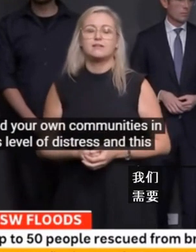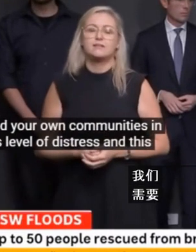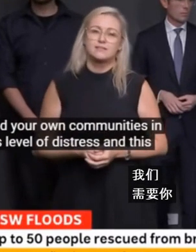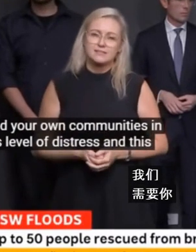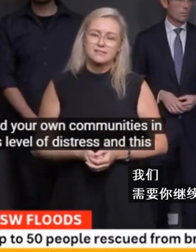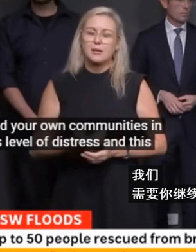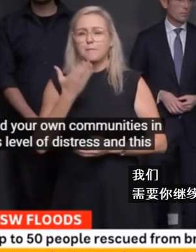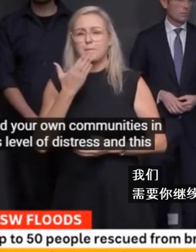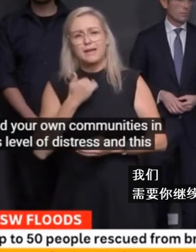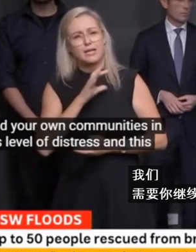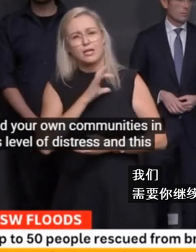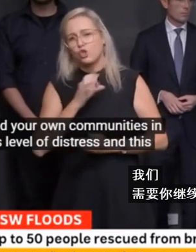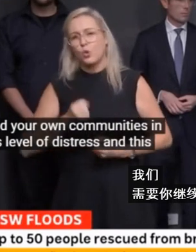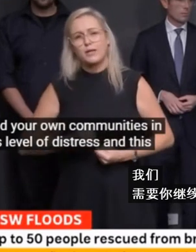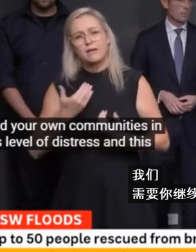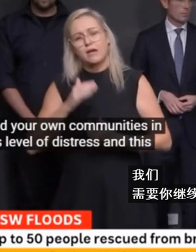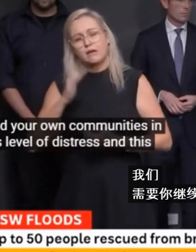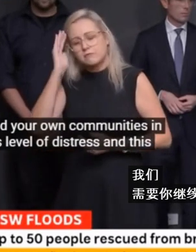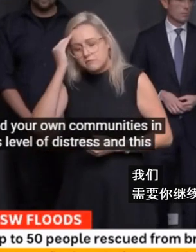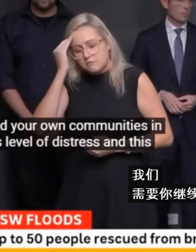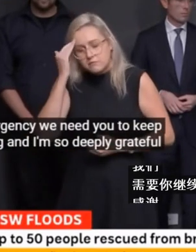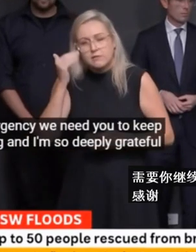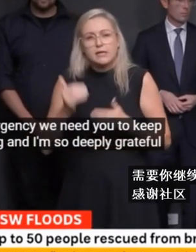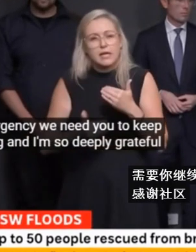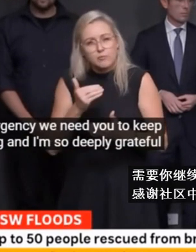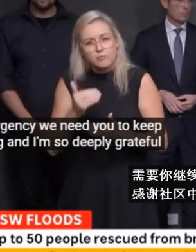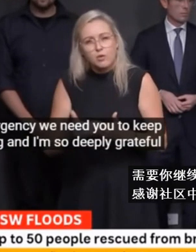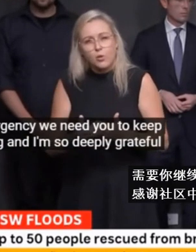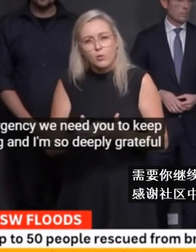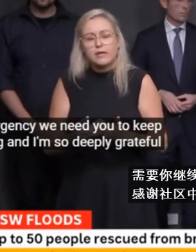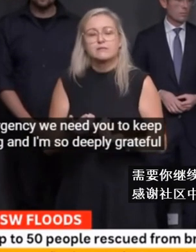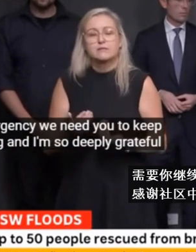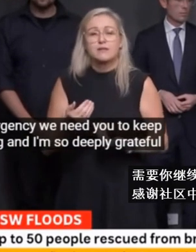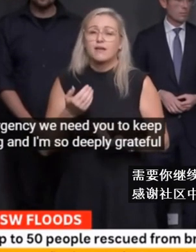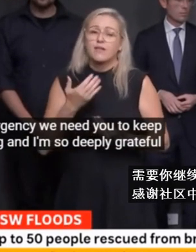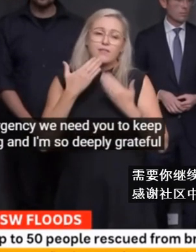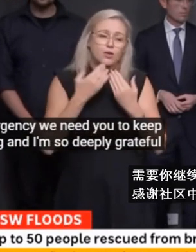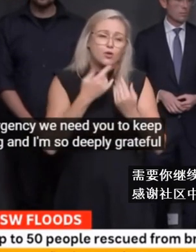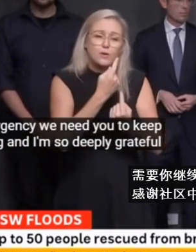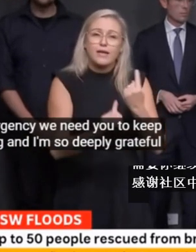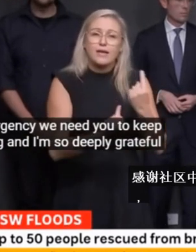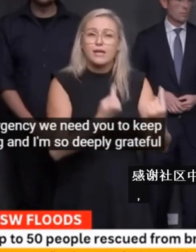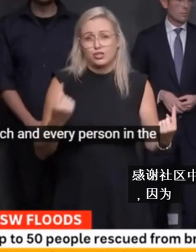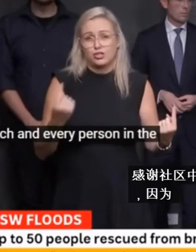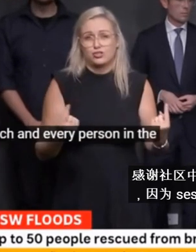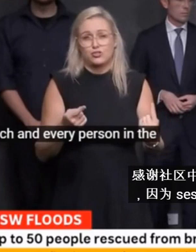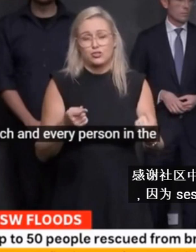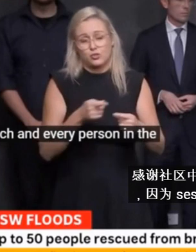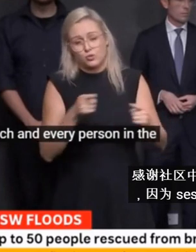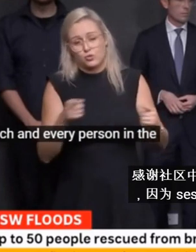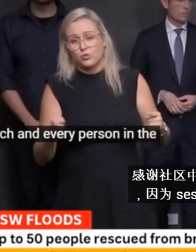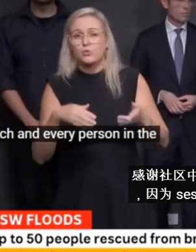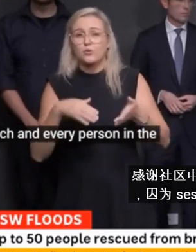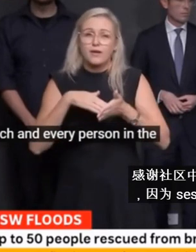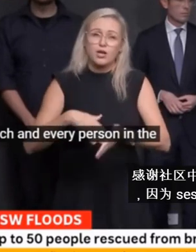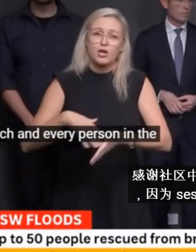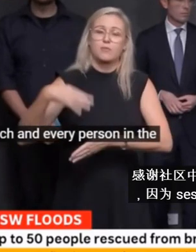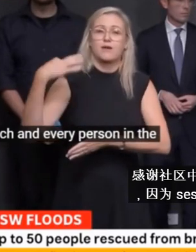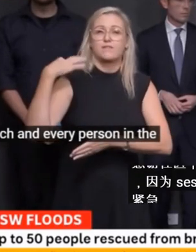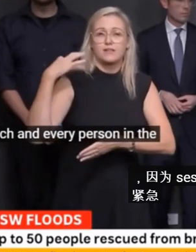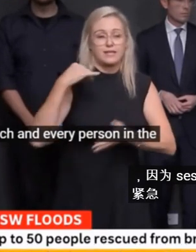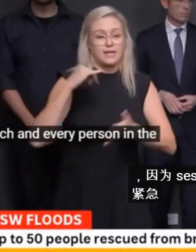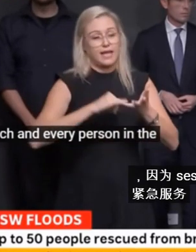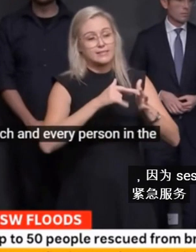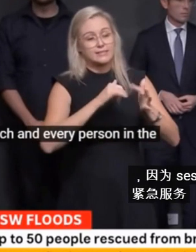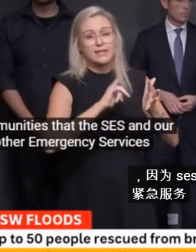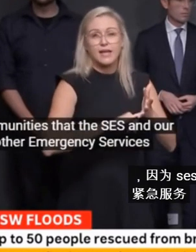We need you to keep going, and I'm so deeply grateful to each and every person in the communities that the SES and our